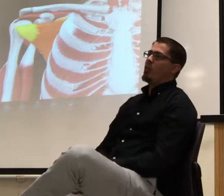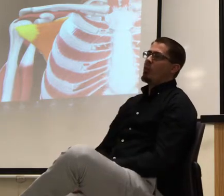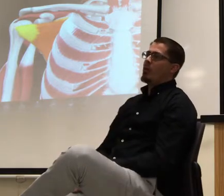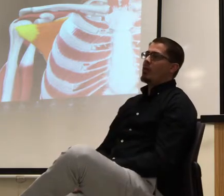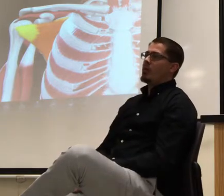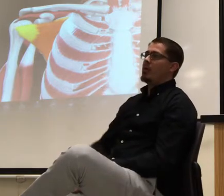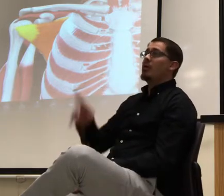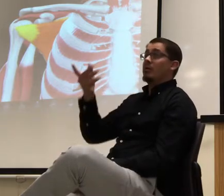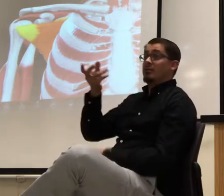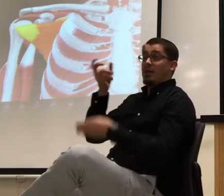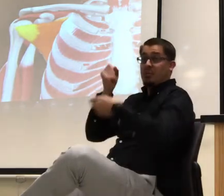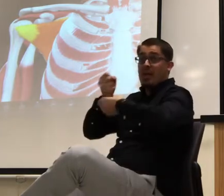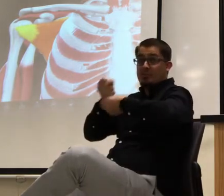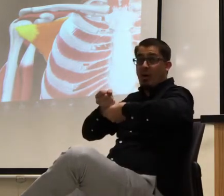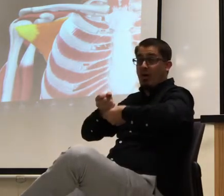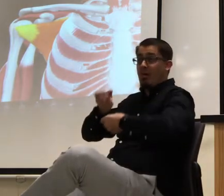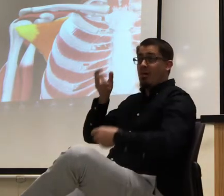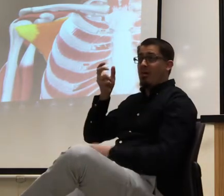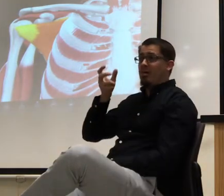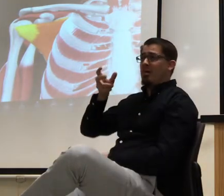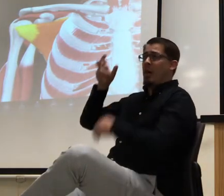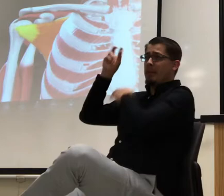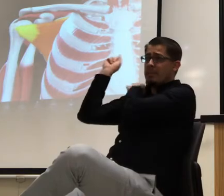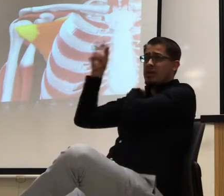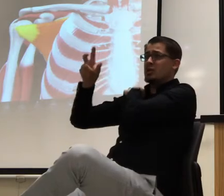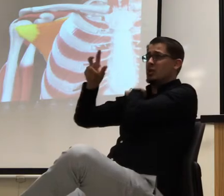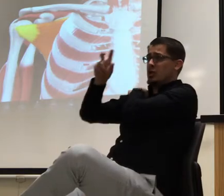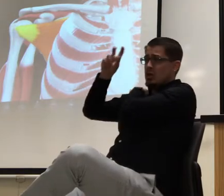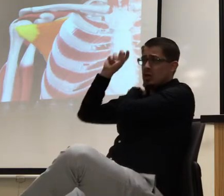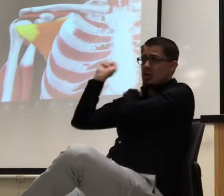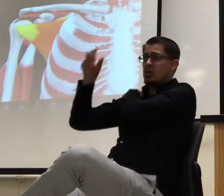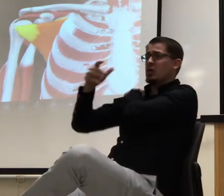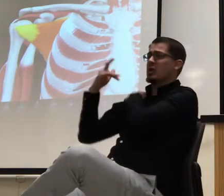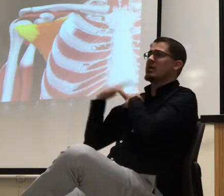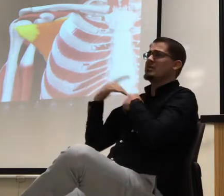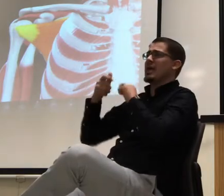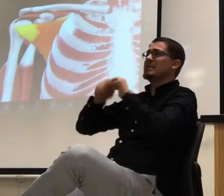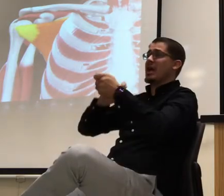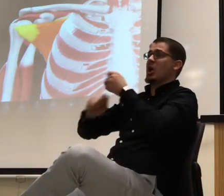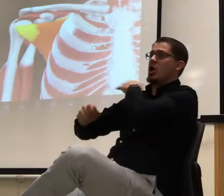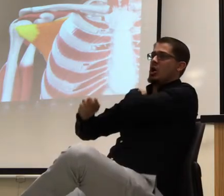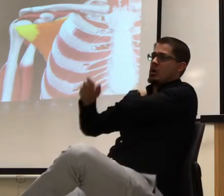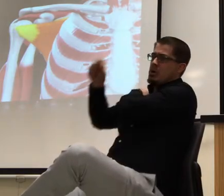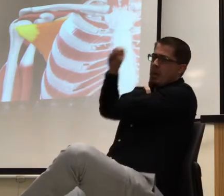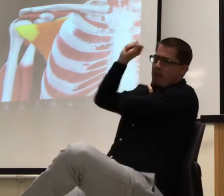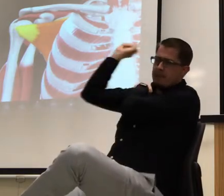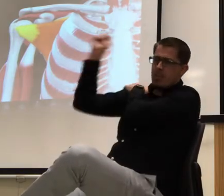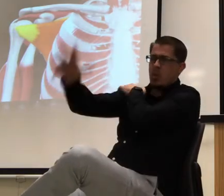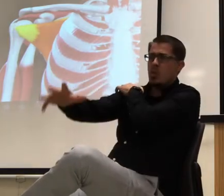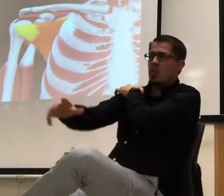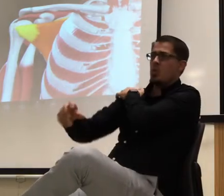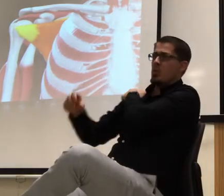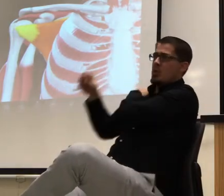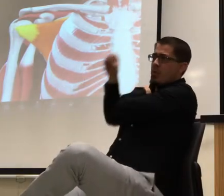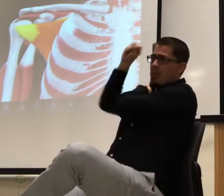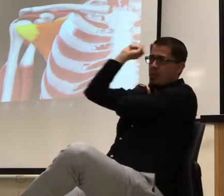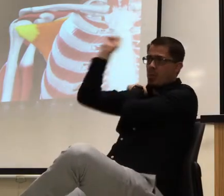You know, it's baseball season. So pitchers commonly tear those muscles. It makes sense, right? You've